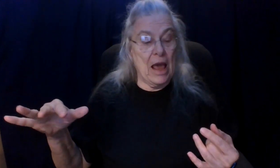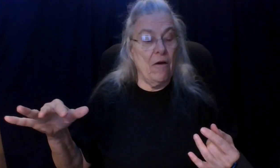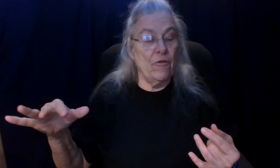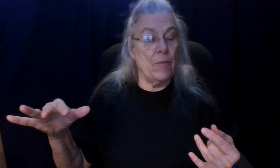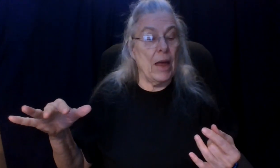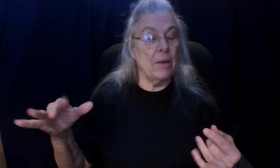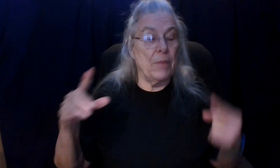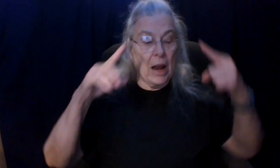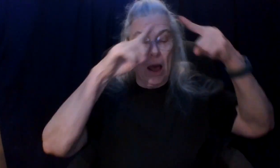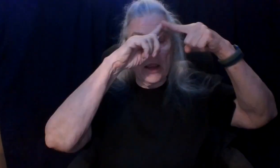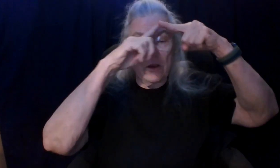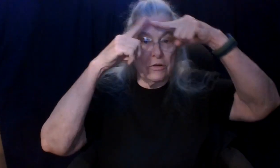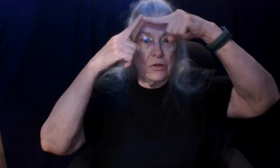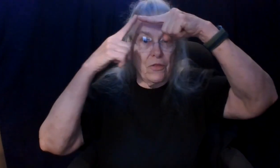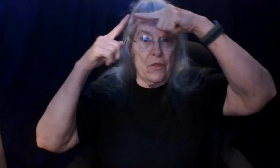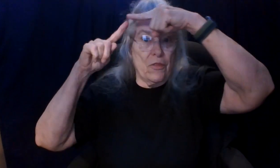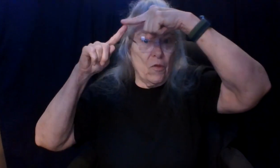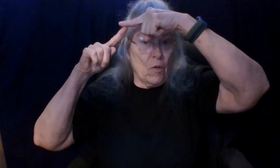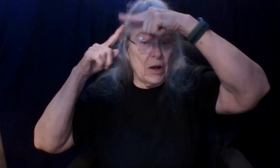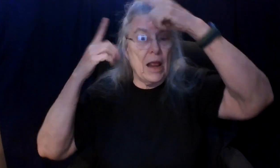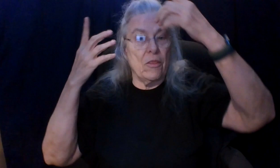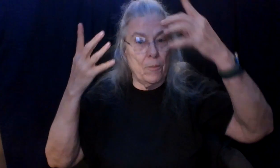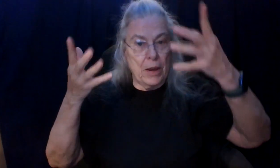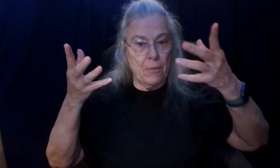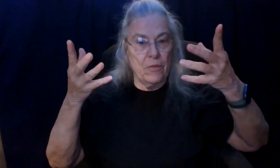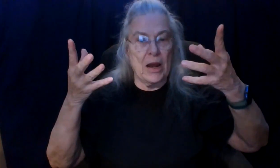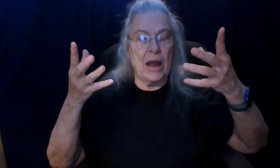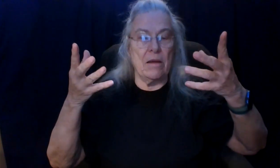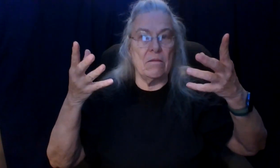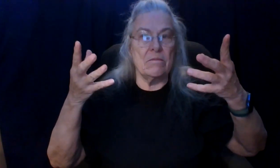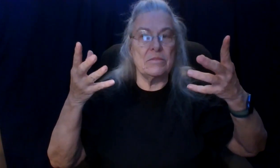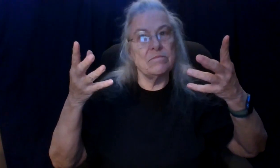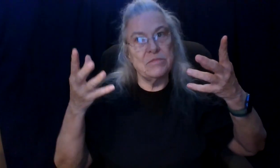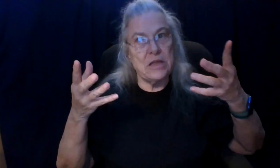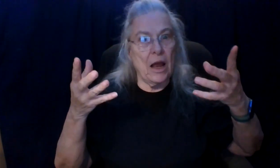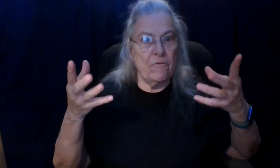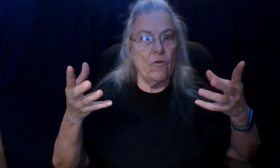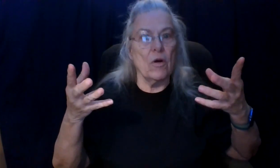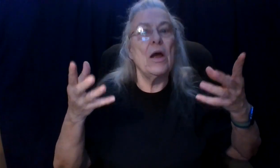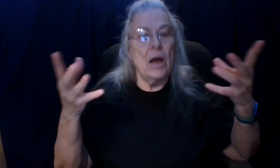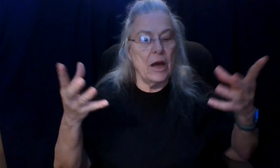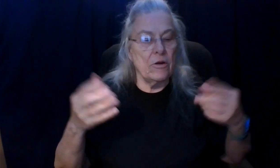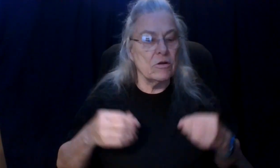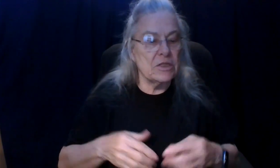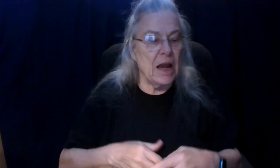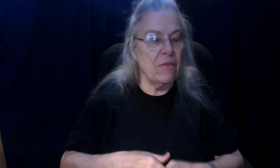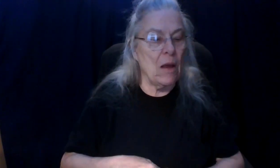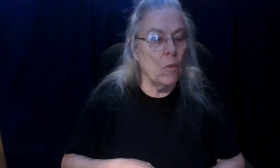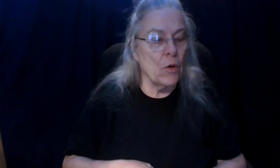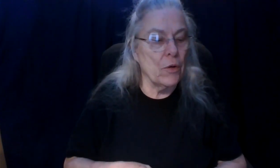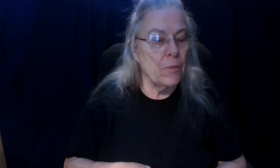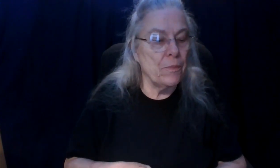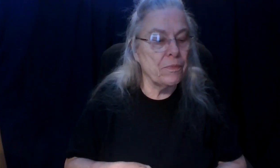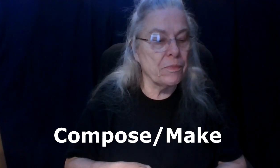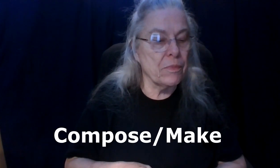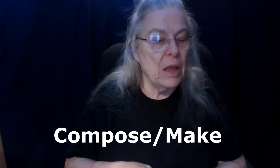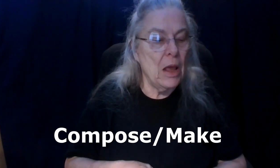alphabet. But I use the thorn, and the people that I sign for understand that word.